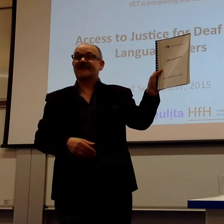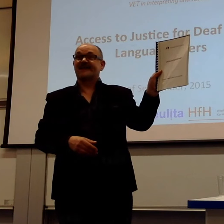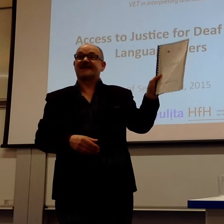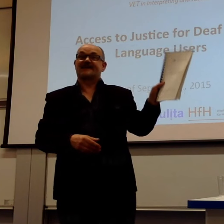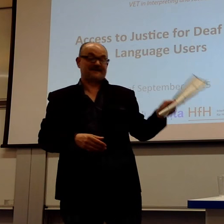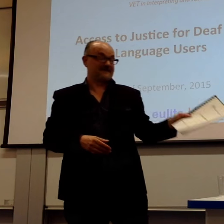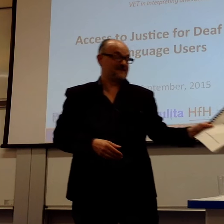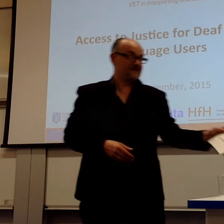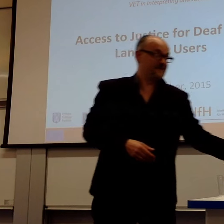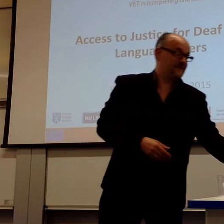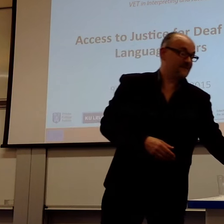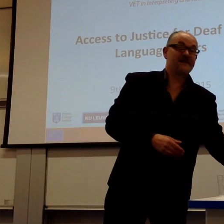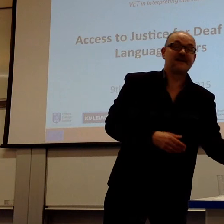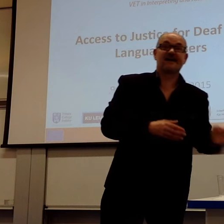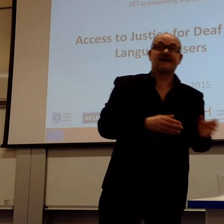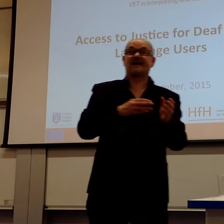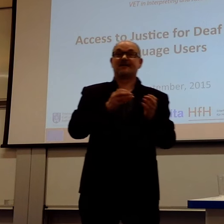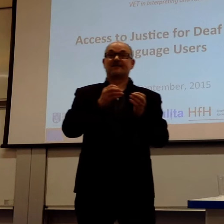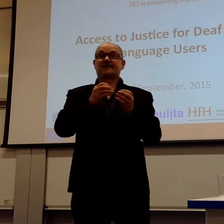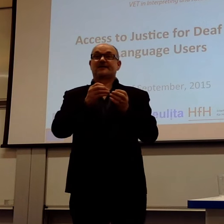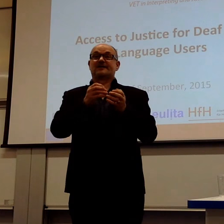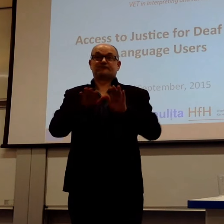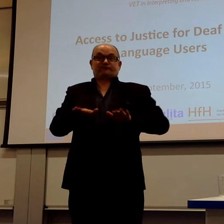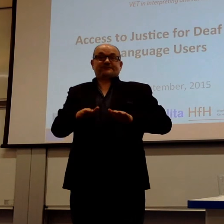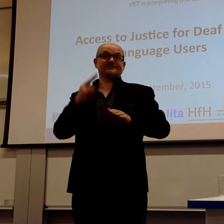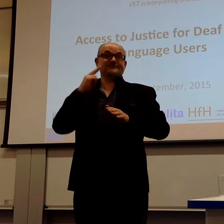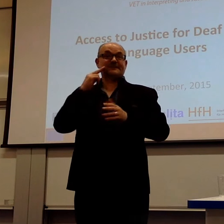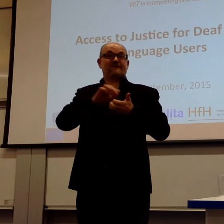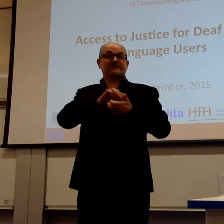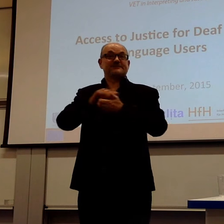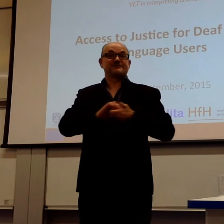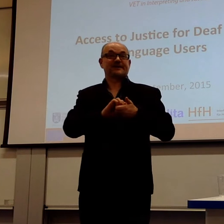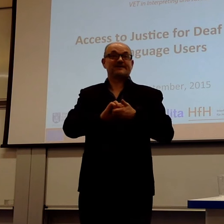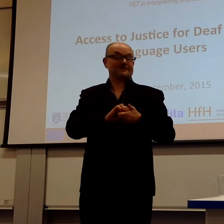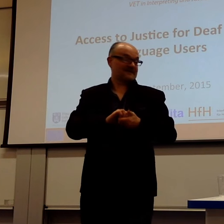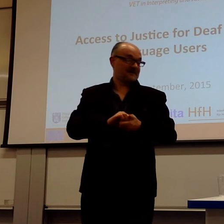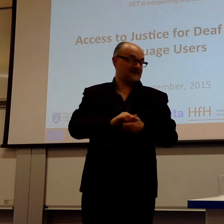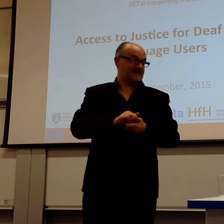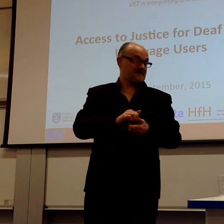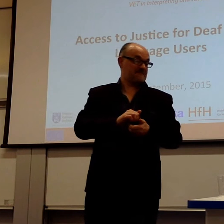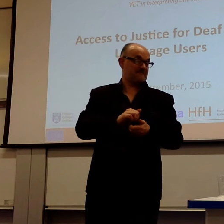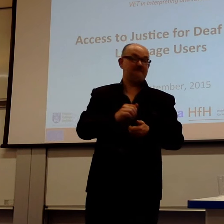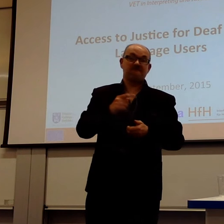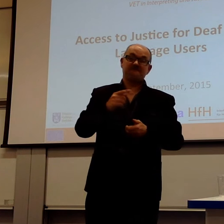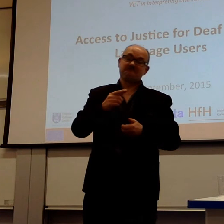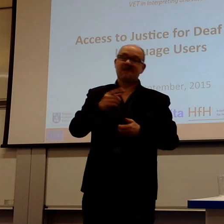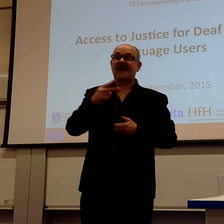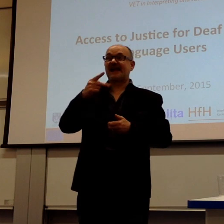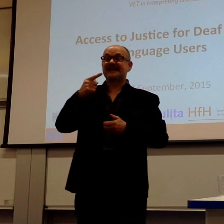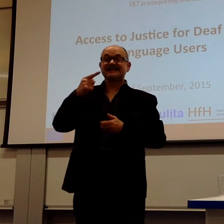And if you look at this, I mean, this report highlighted some of the same issues. This is the British Deaf Association